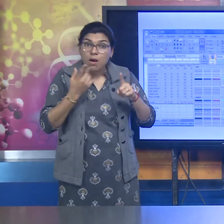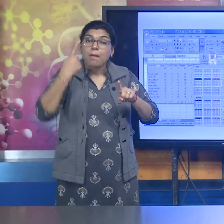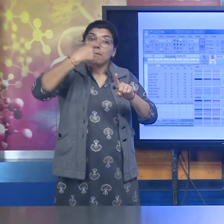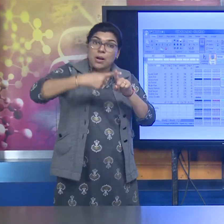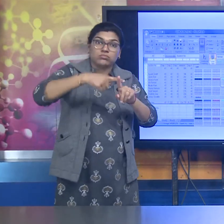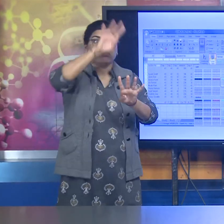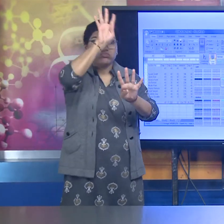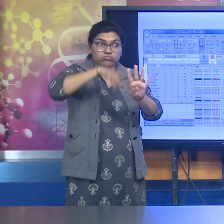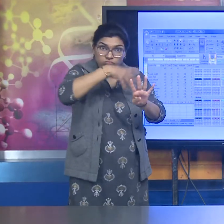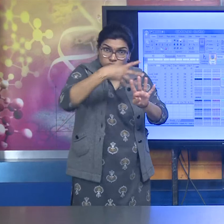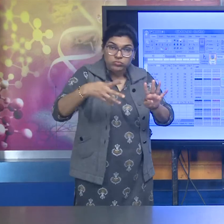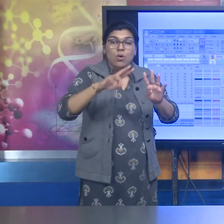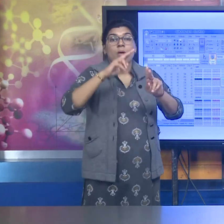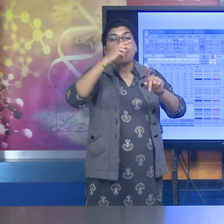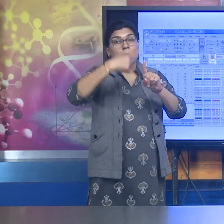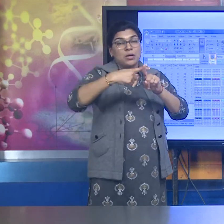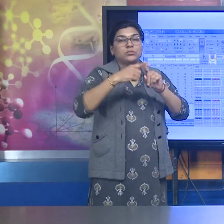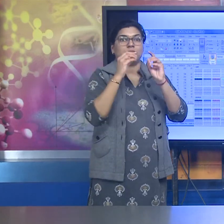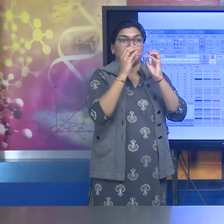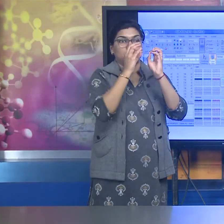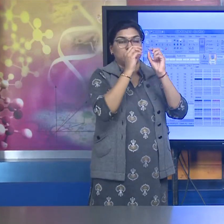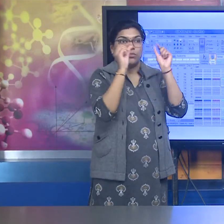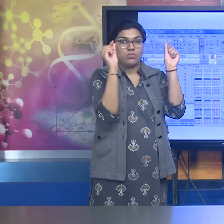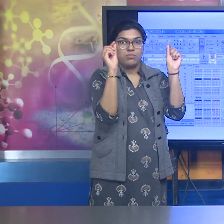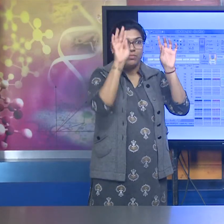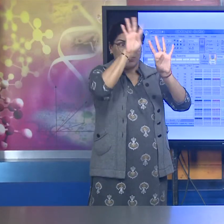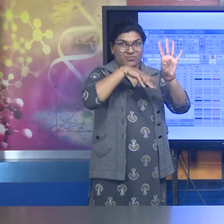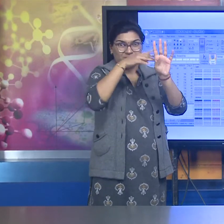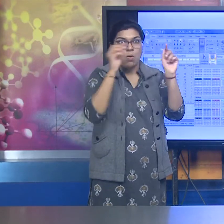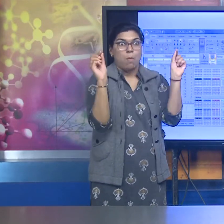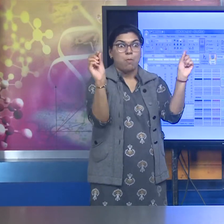How auto format will appear?